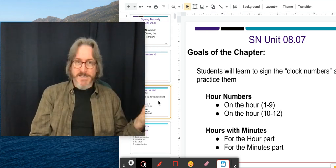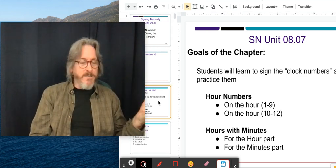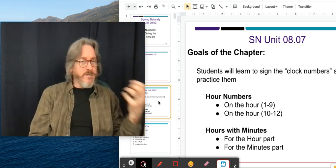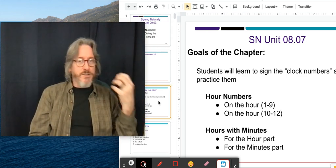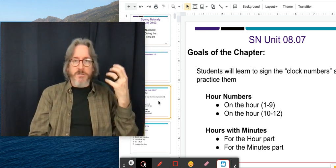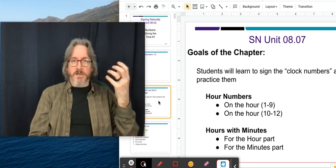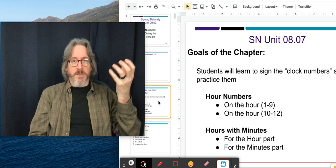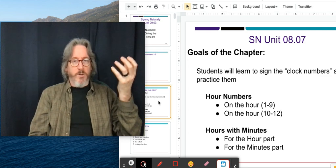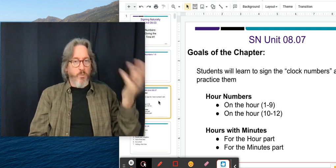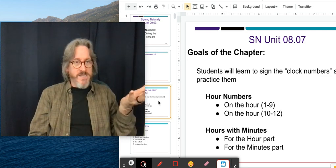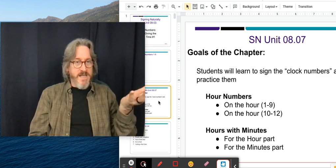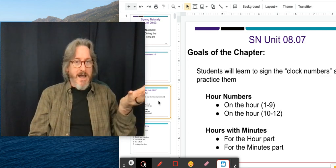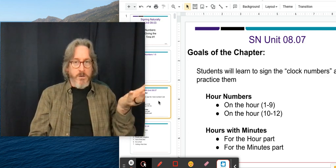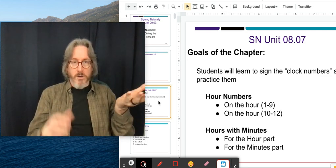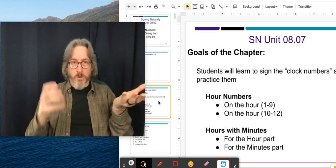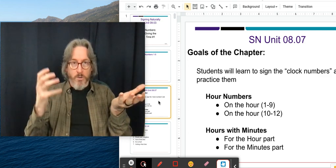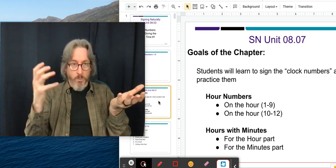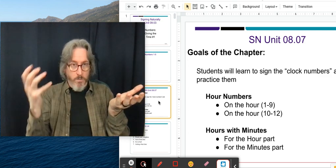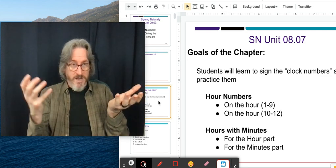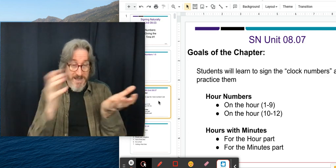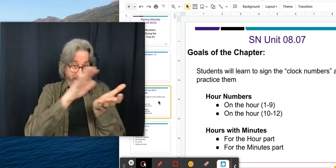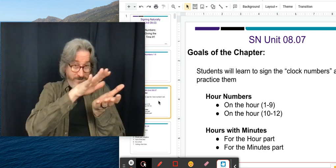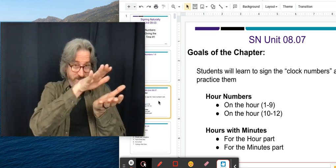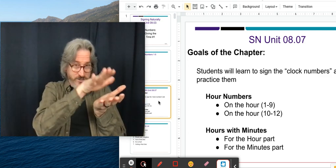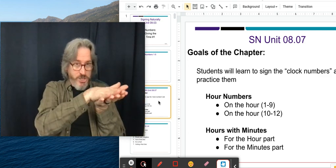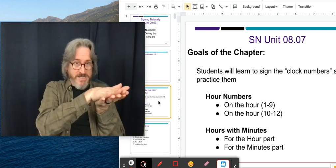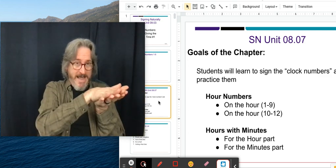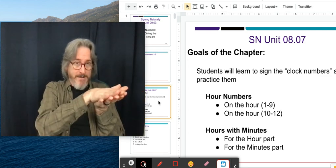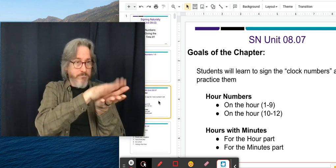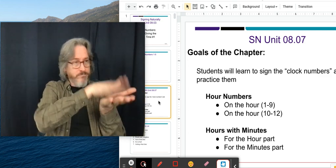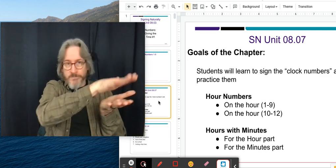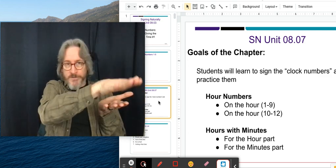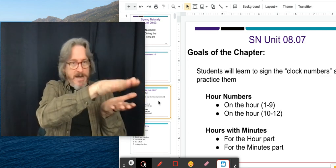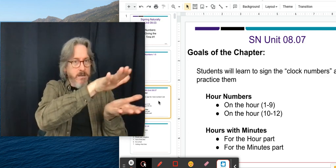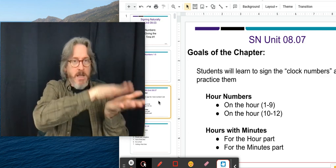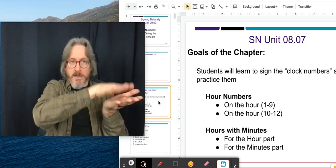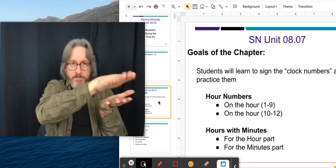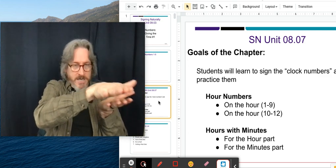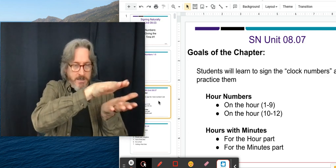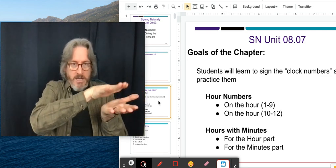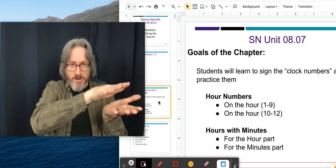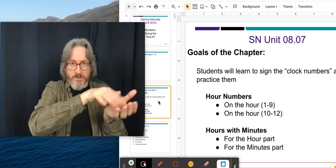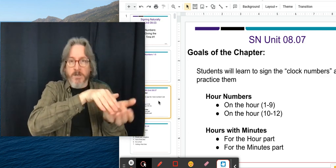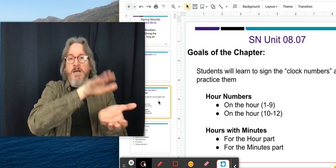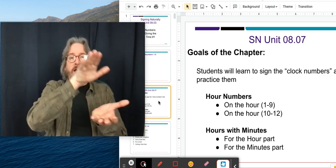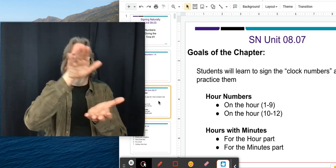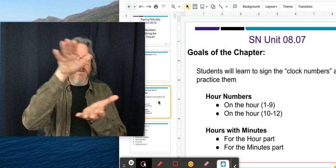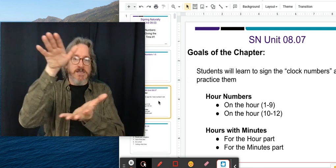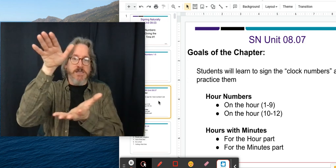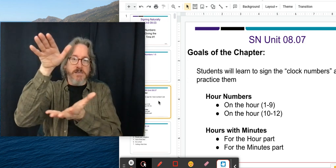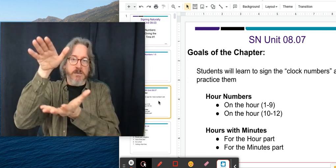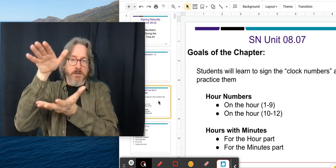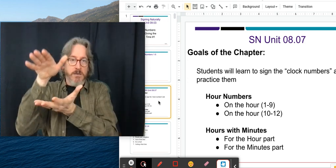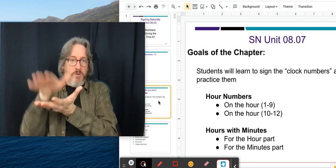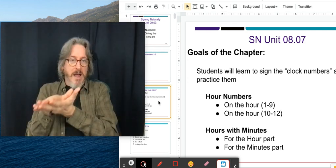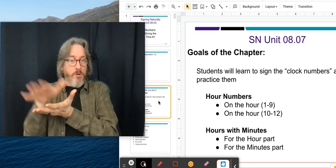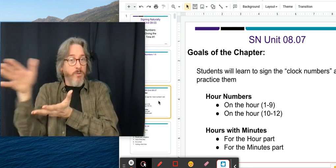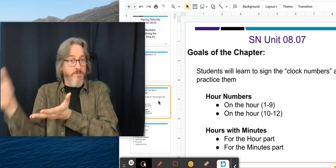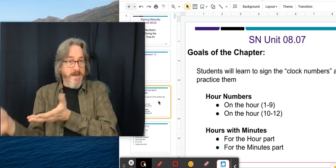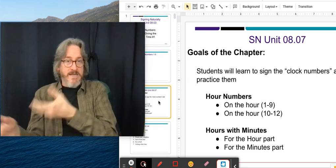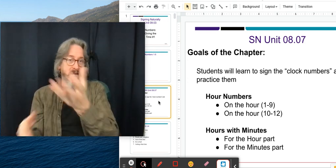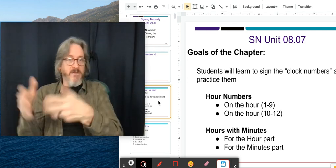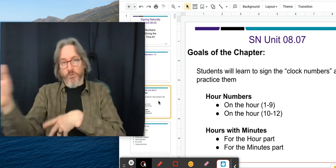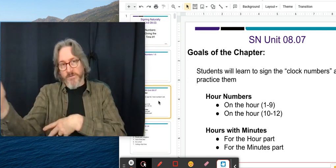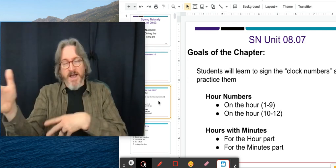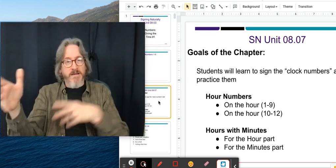same as English, what's the hour? If it's just that, 9 o'clock, 10 o'clock, whatever. If it's hour